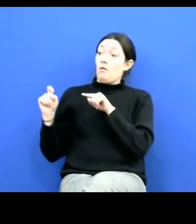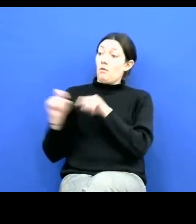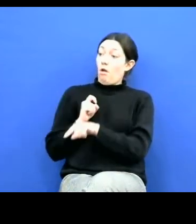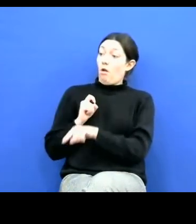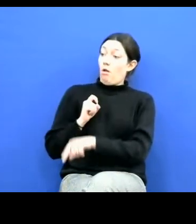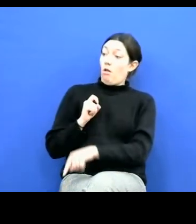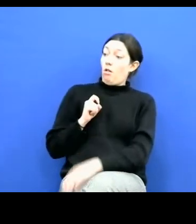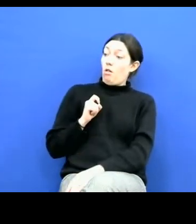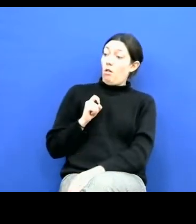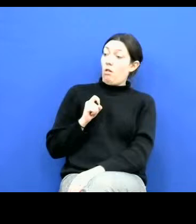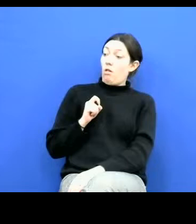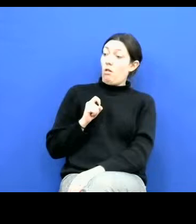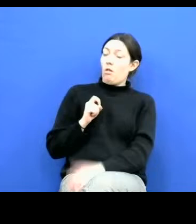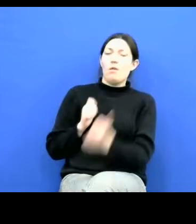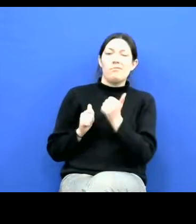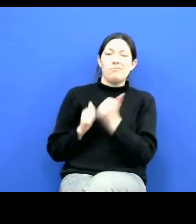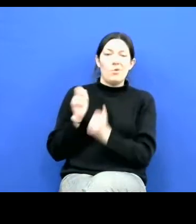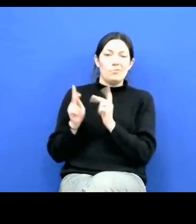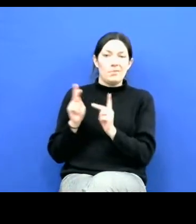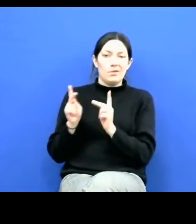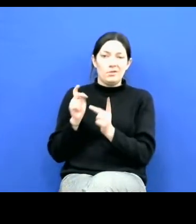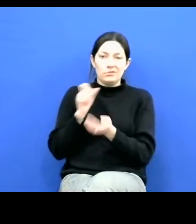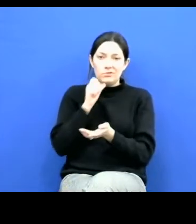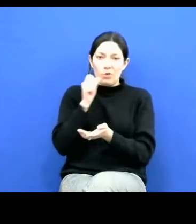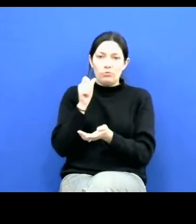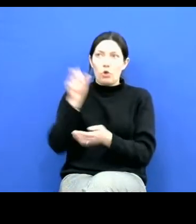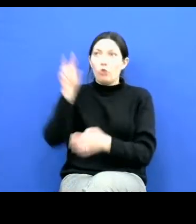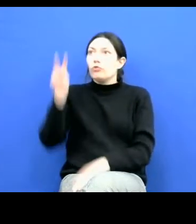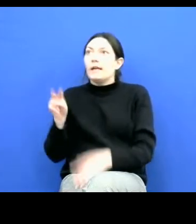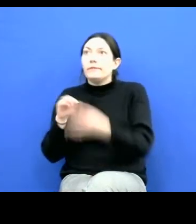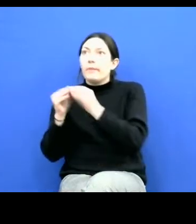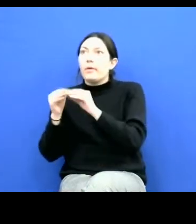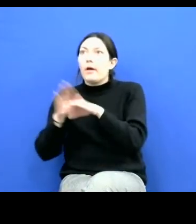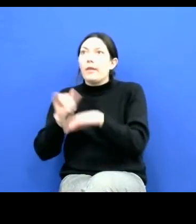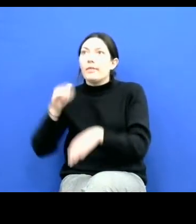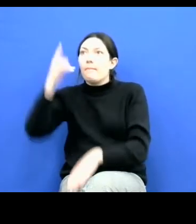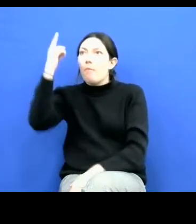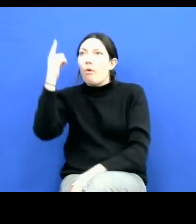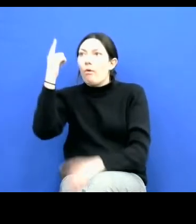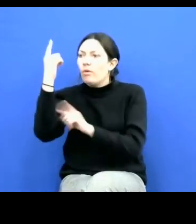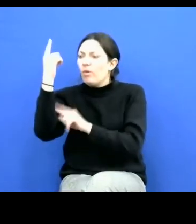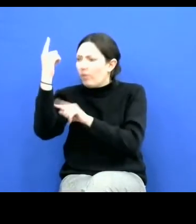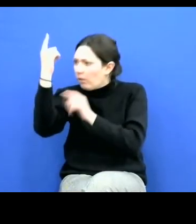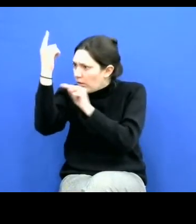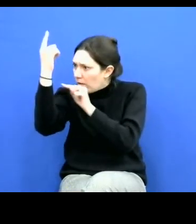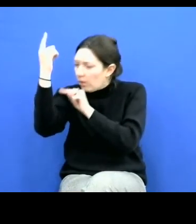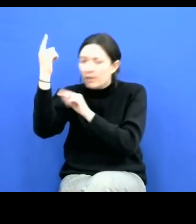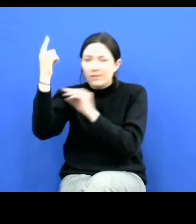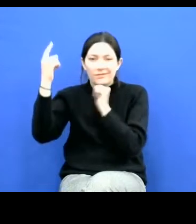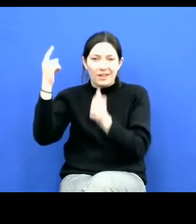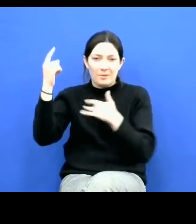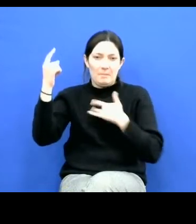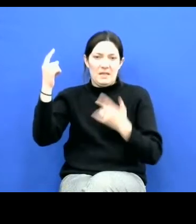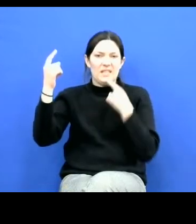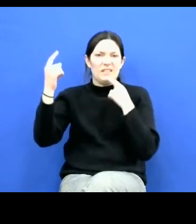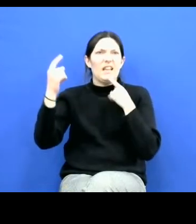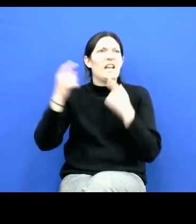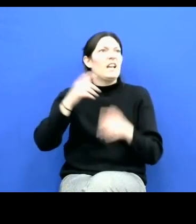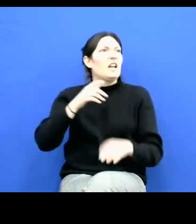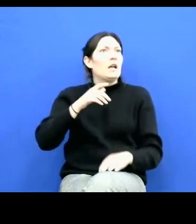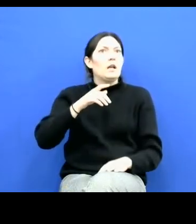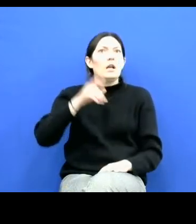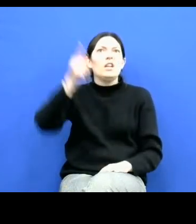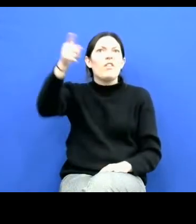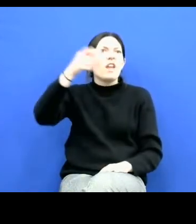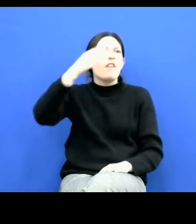most people don't go out and read the number off the pole. They say, you know, it's in front of my house or it's in front of my neighbor's house, but we'll be able to go